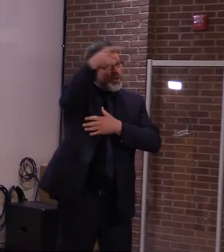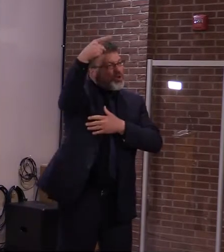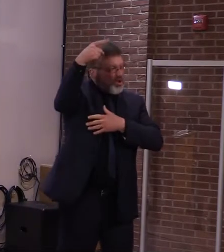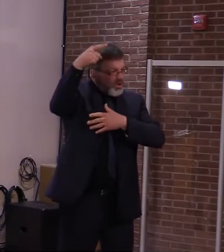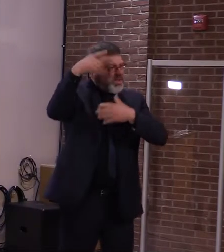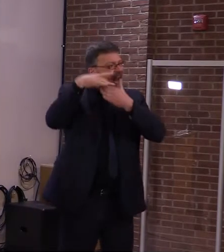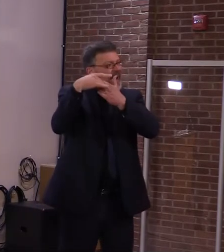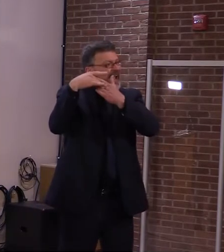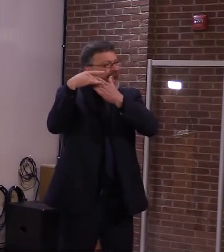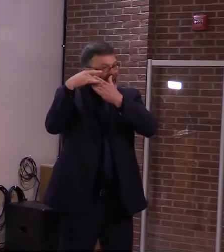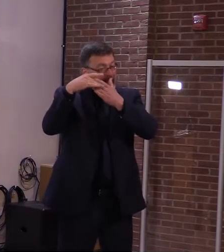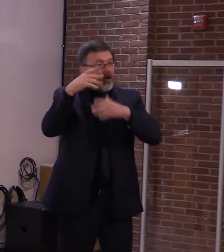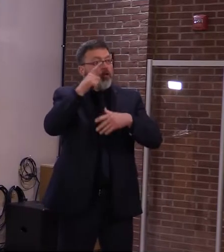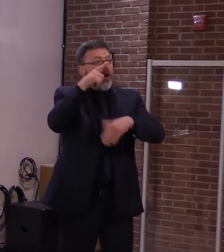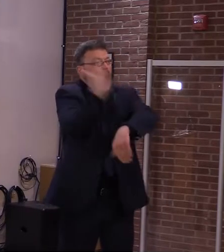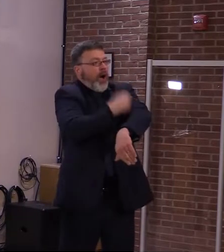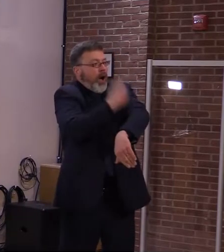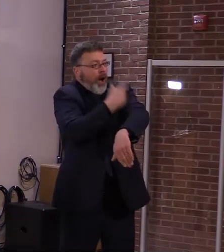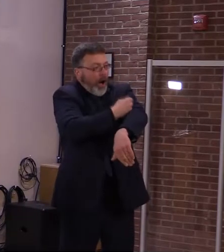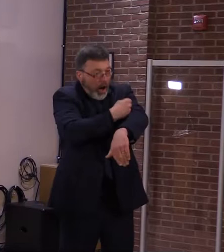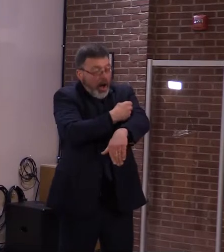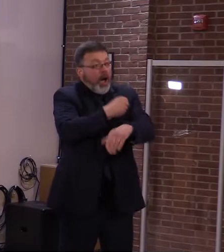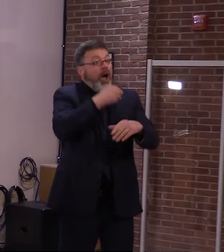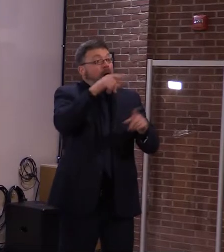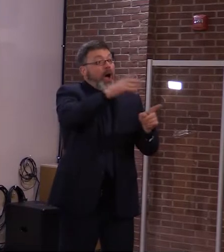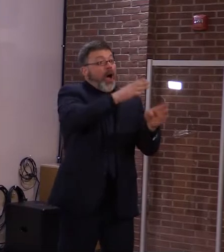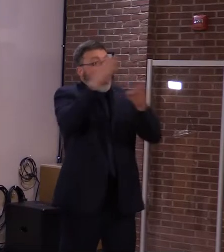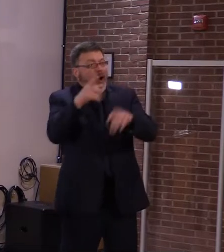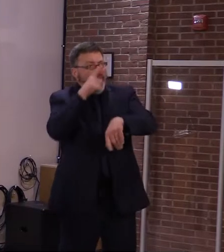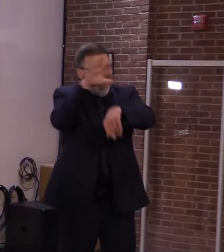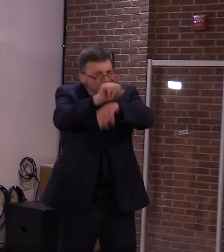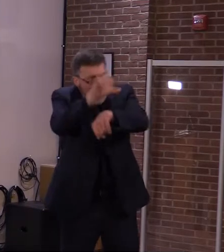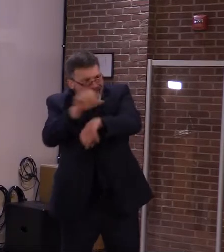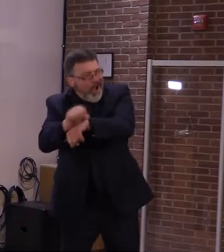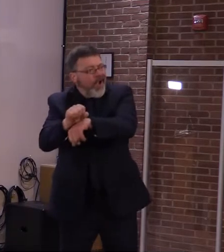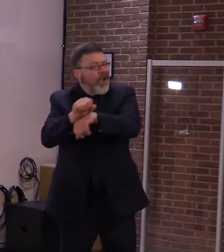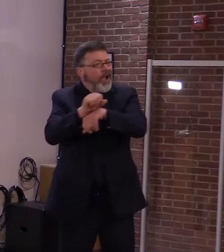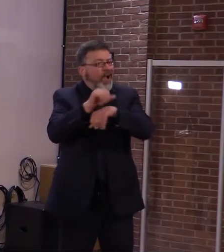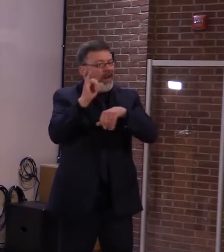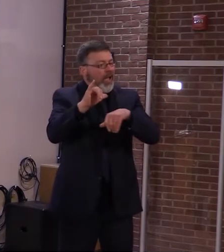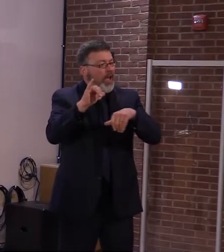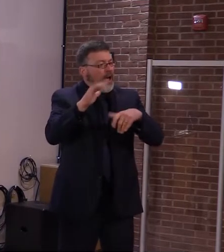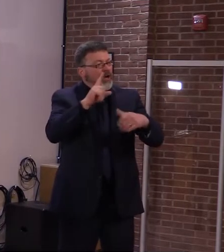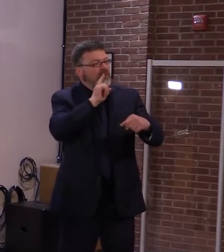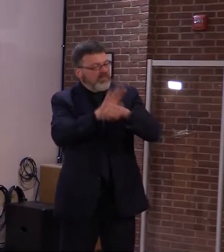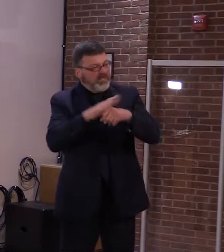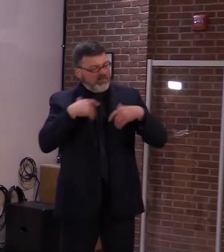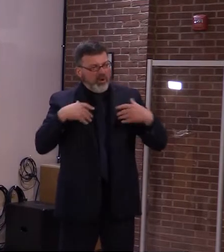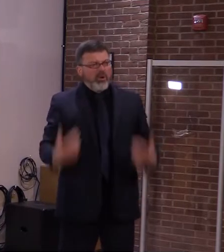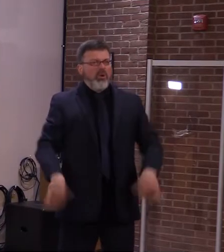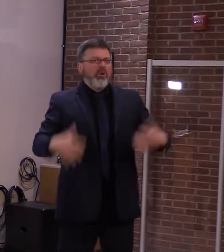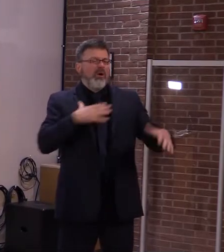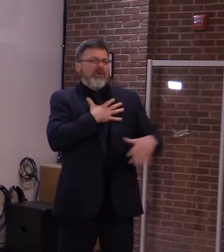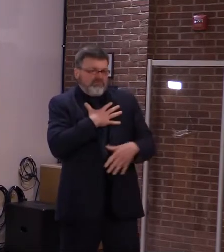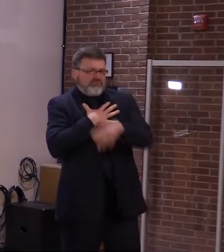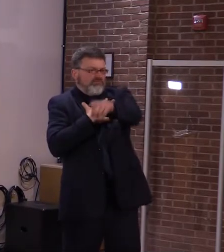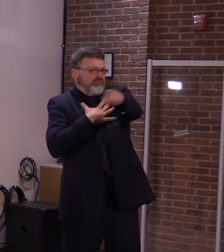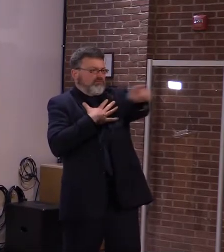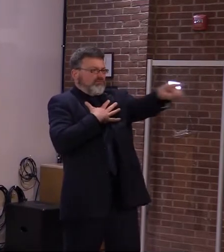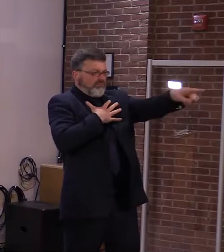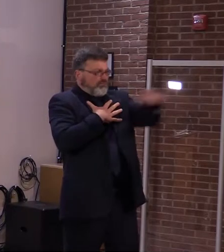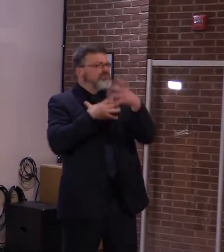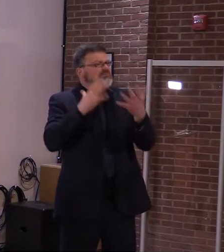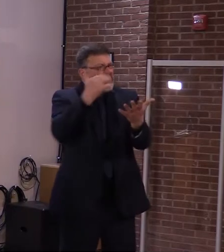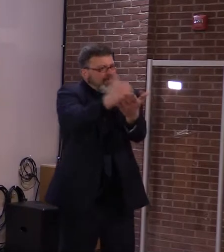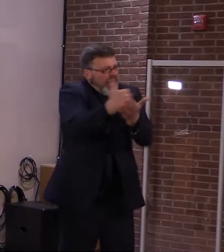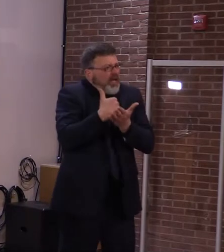fully vaccinated. And that is because of all of you, and thanks to all of you, helping yourselves and your communities by getting